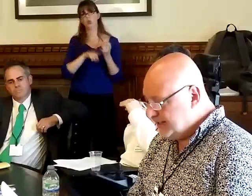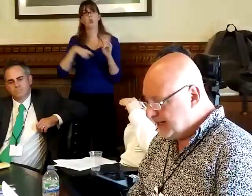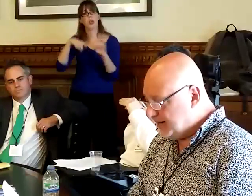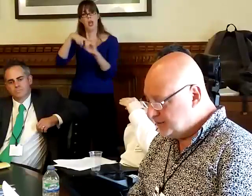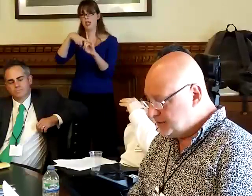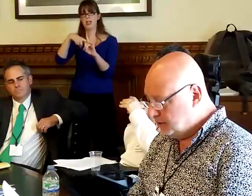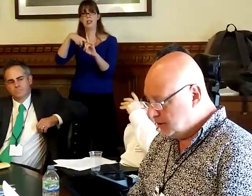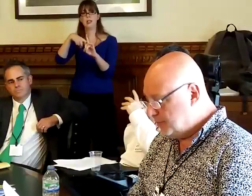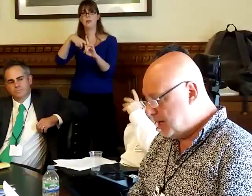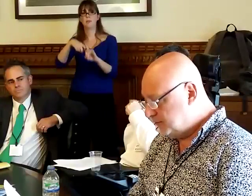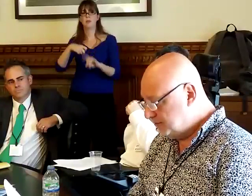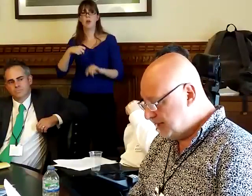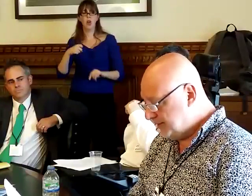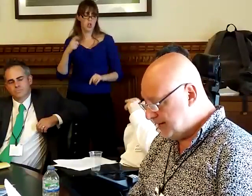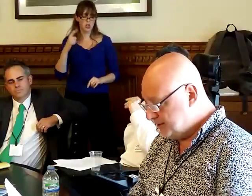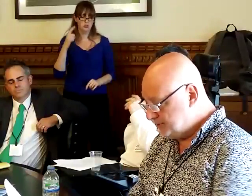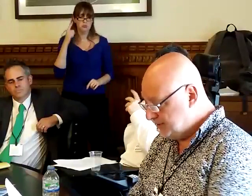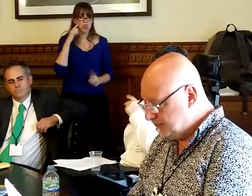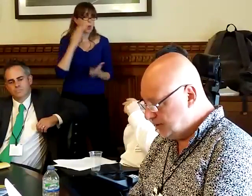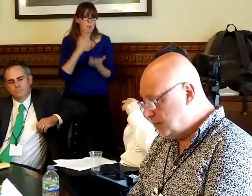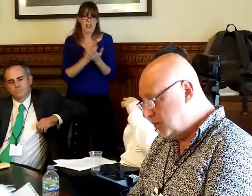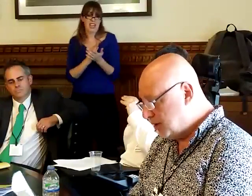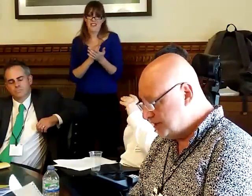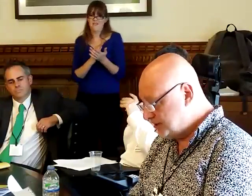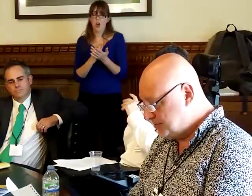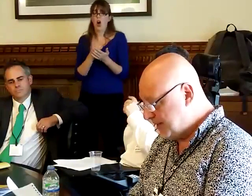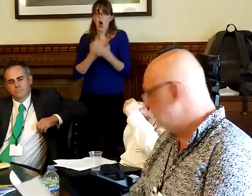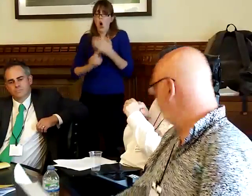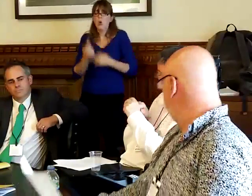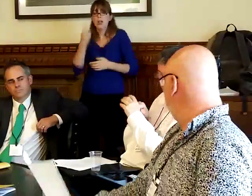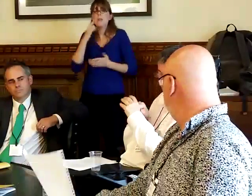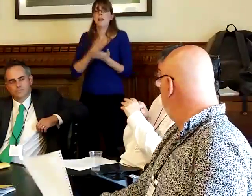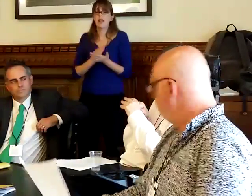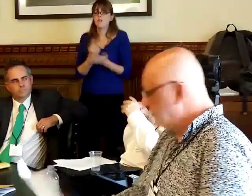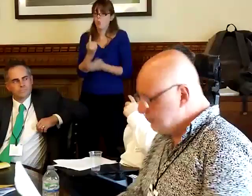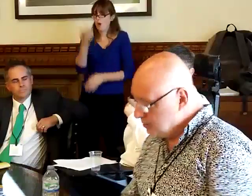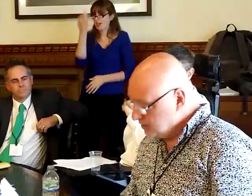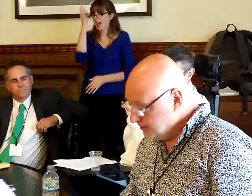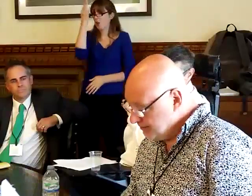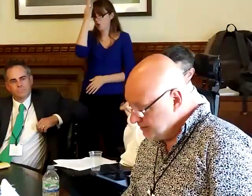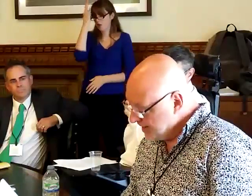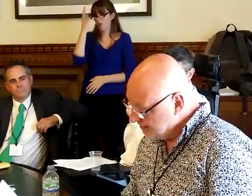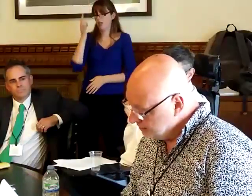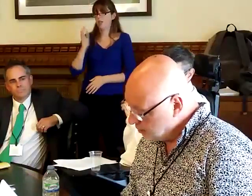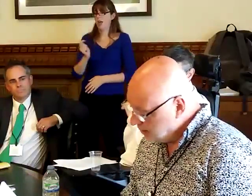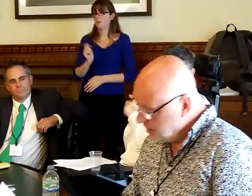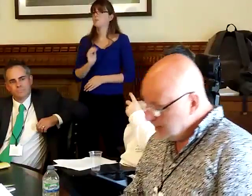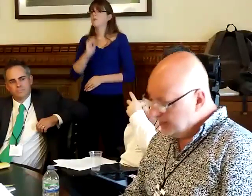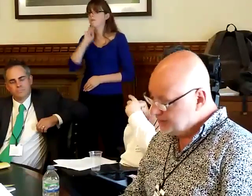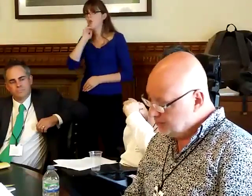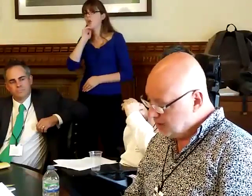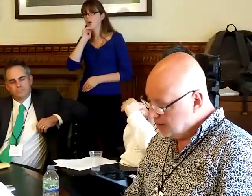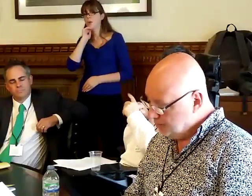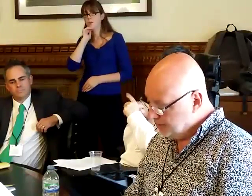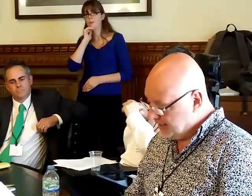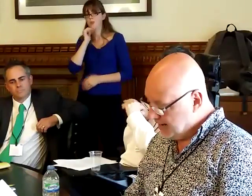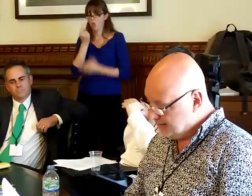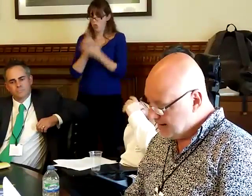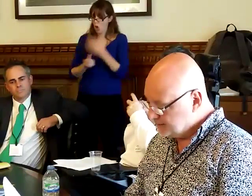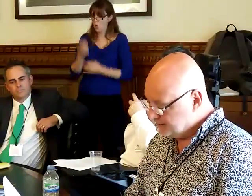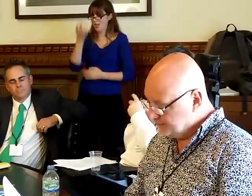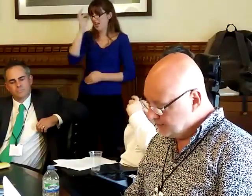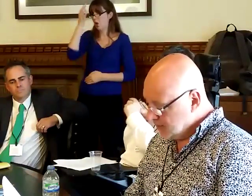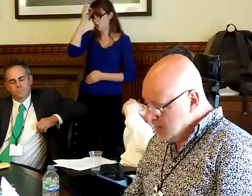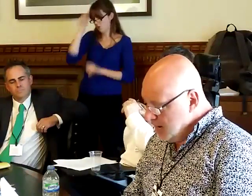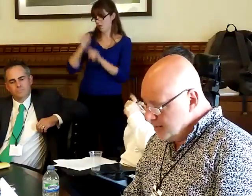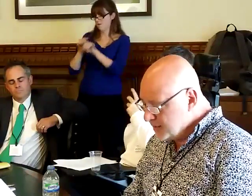That we don't believe any council, apart from maybe Hammersmith and Fulham, although I suspect there's lots of smoke and mirrors there as well, is compliant with the